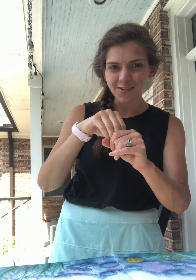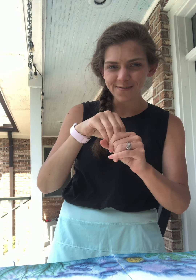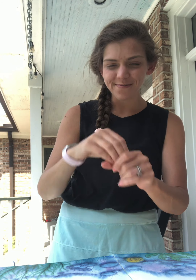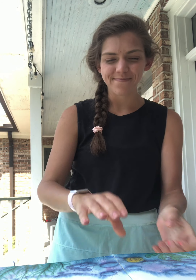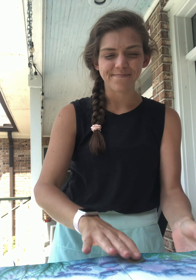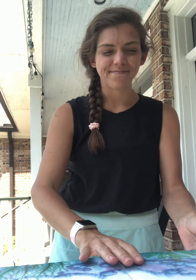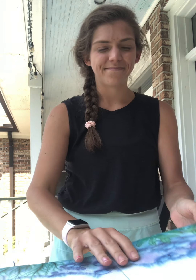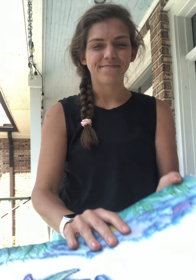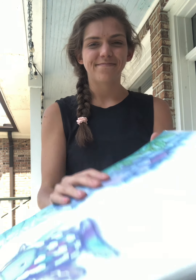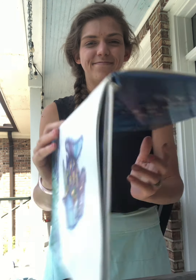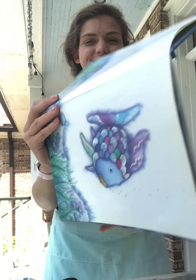them.